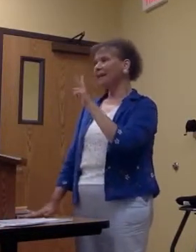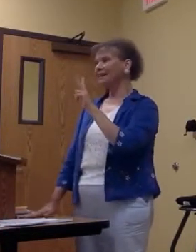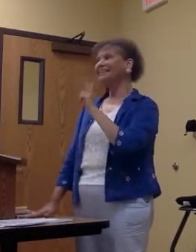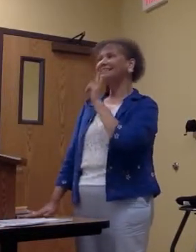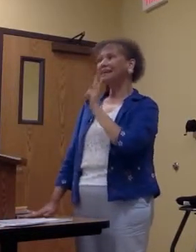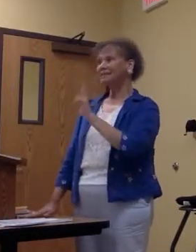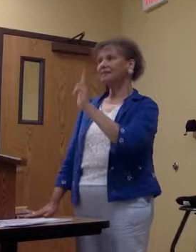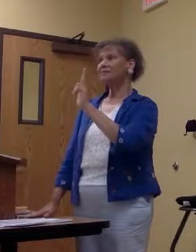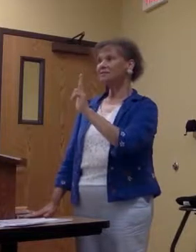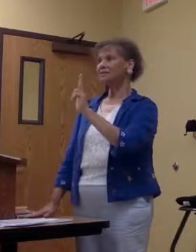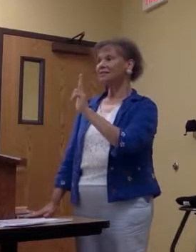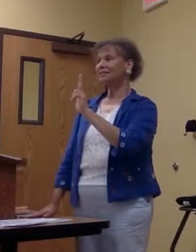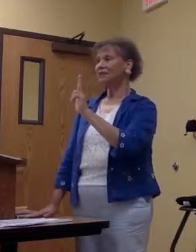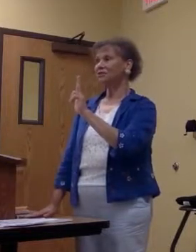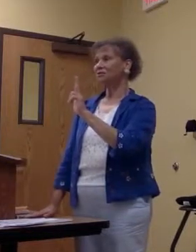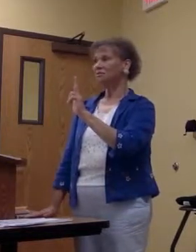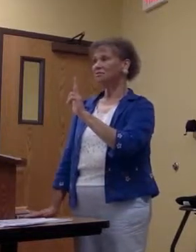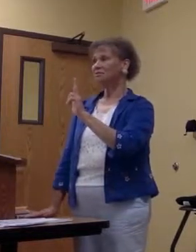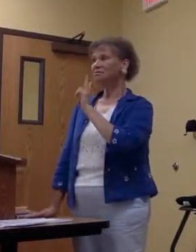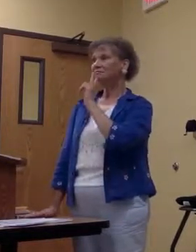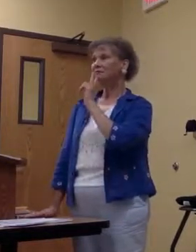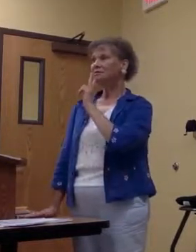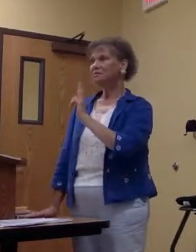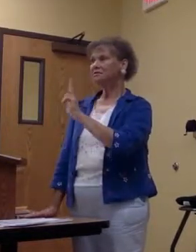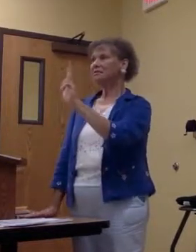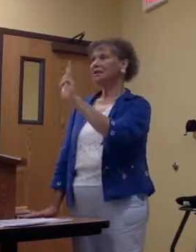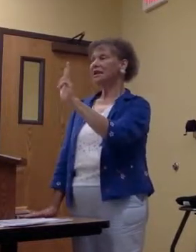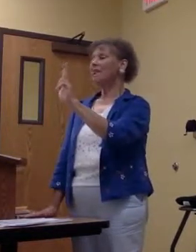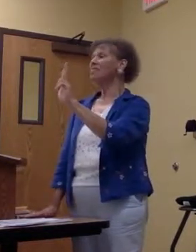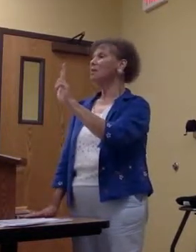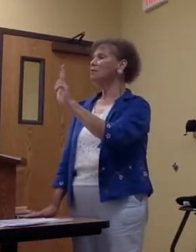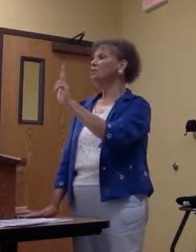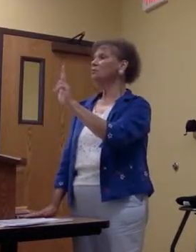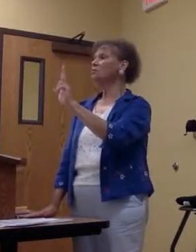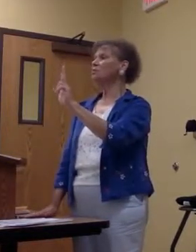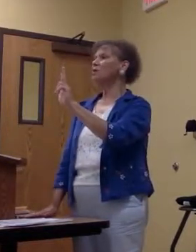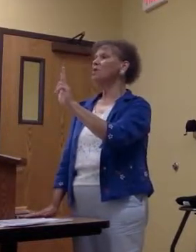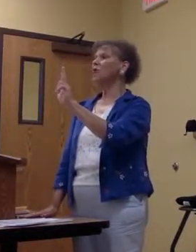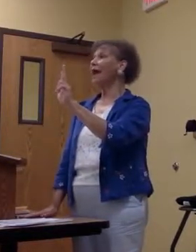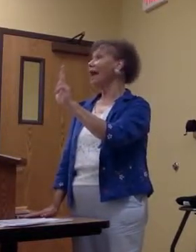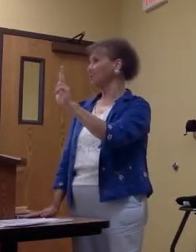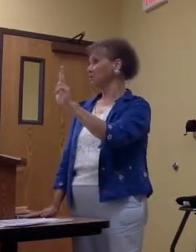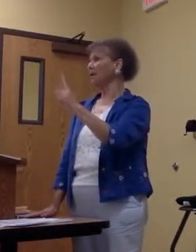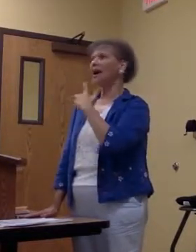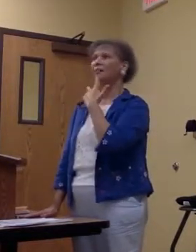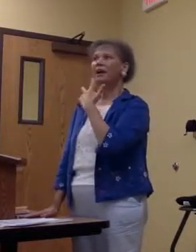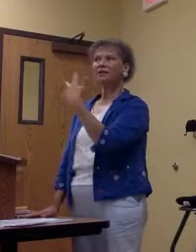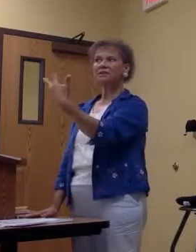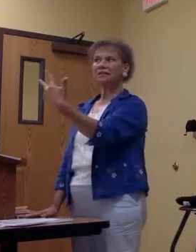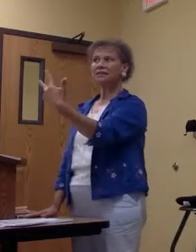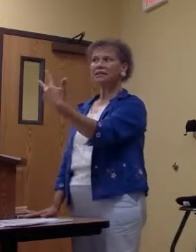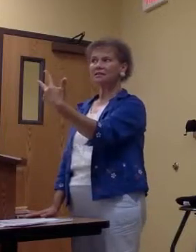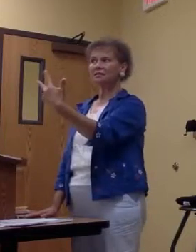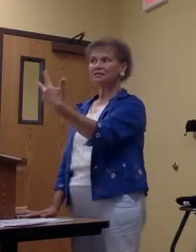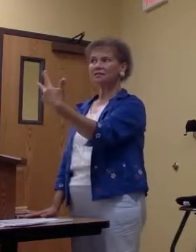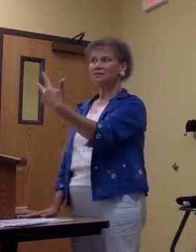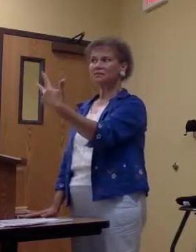touch. Right? And the number is going to be which way? Out. I'm not going to say this. Right? It's not age